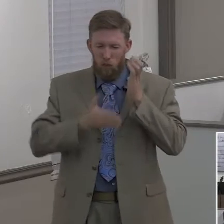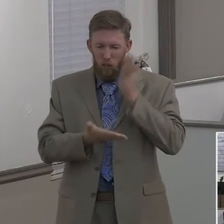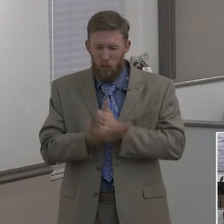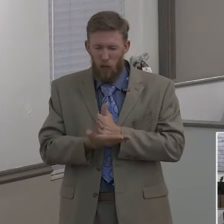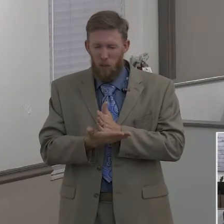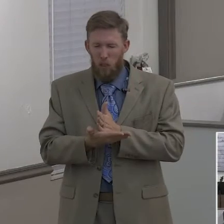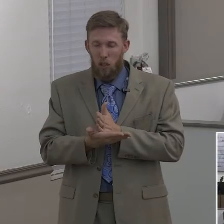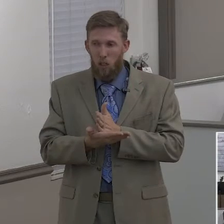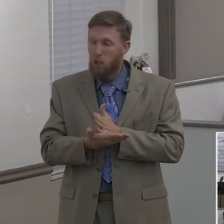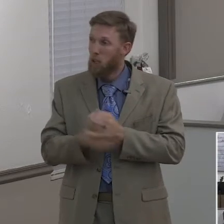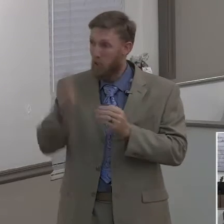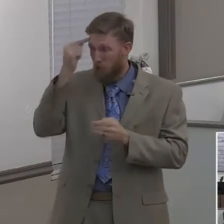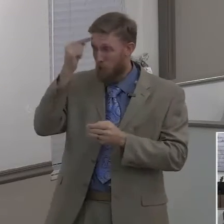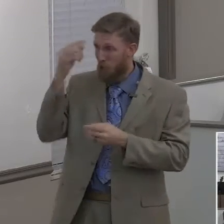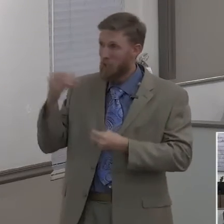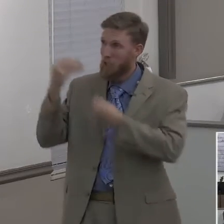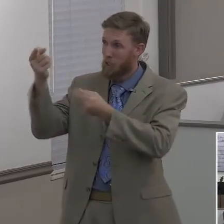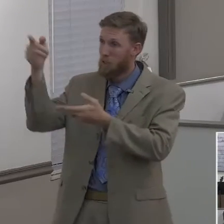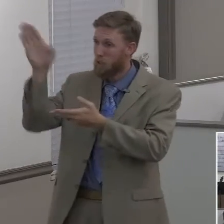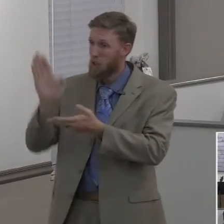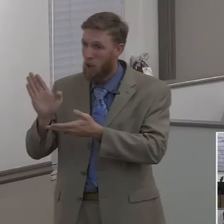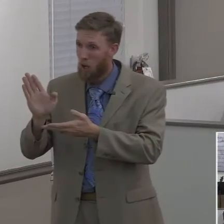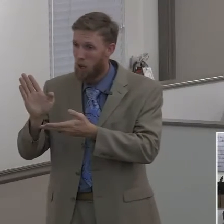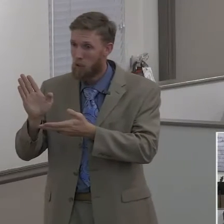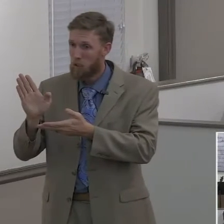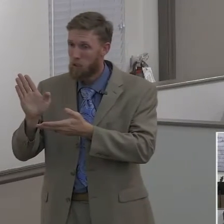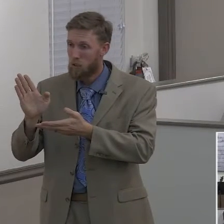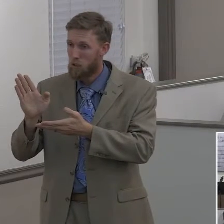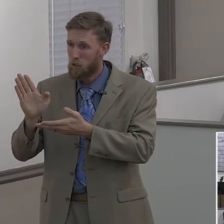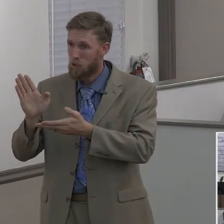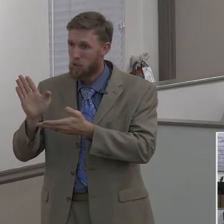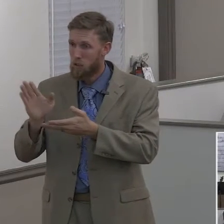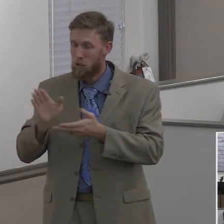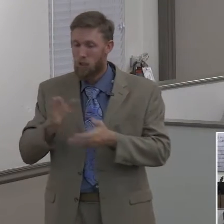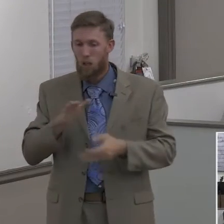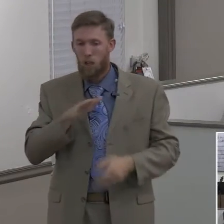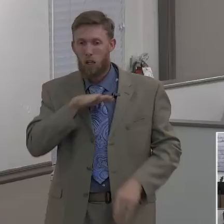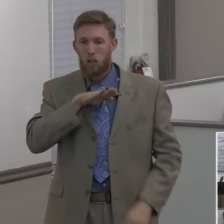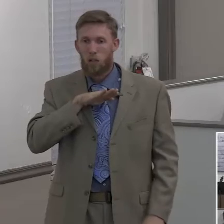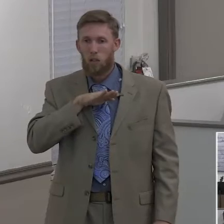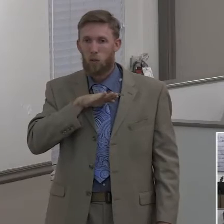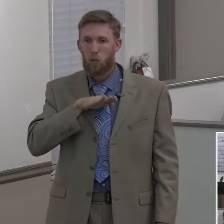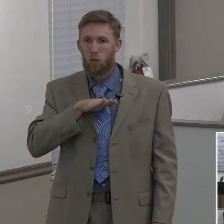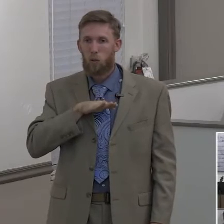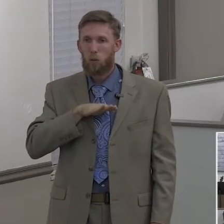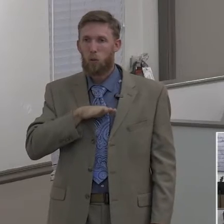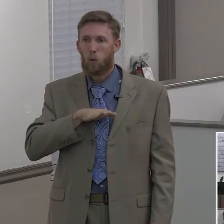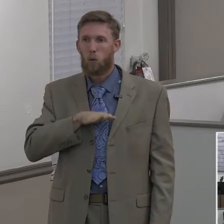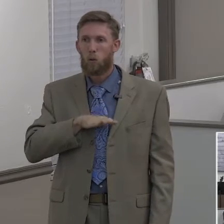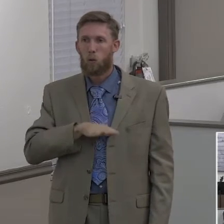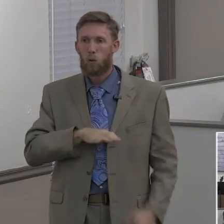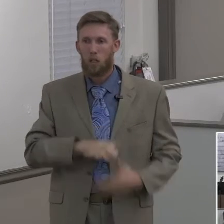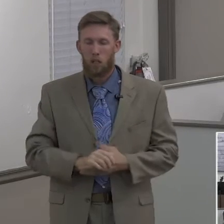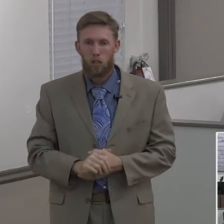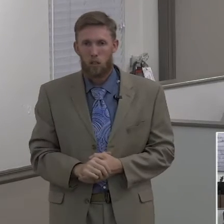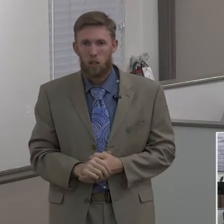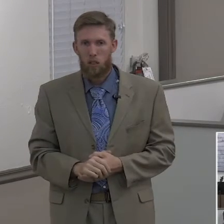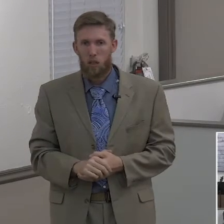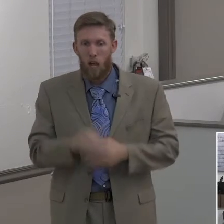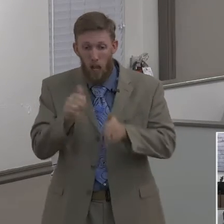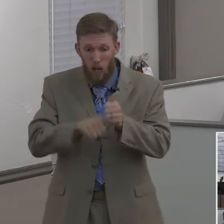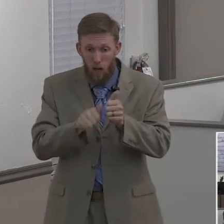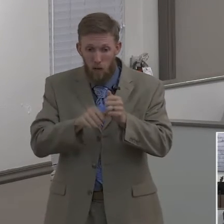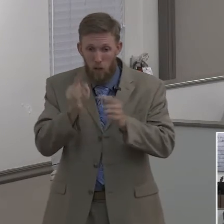God, submit it to Him, make God real in your life at the point of impact instead of being out of fellowship